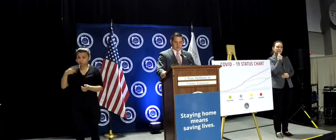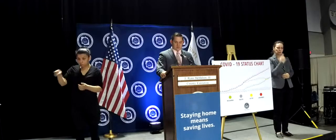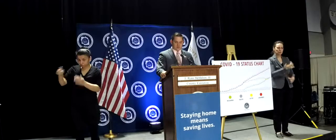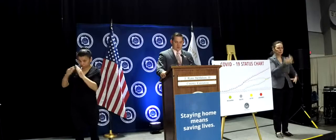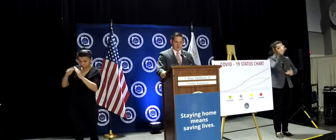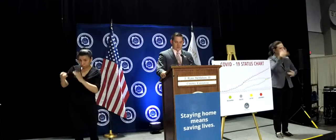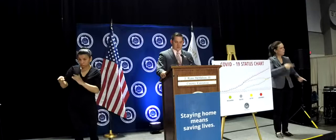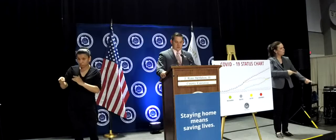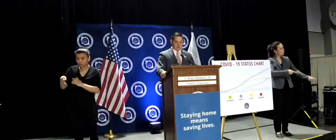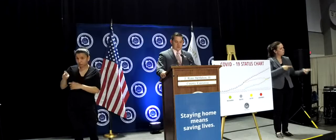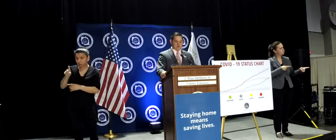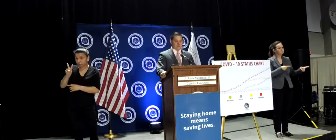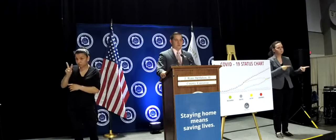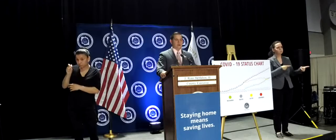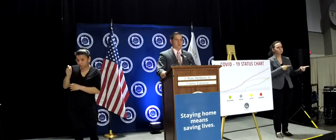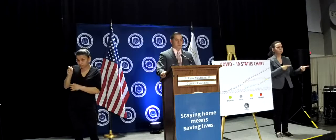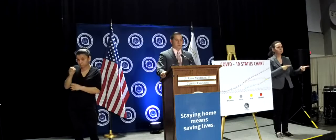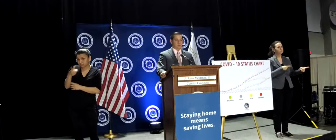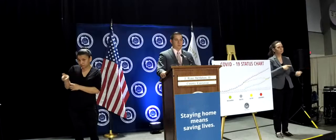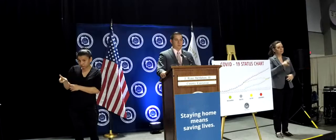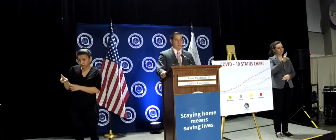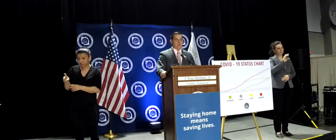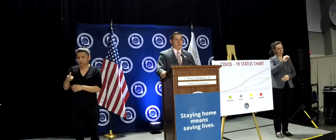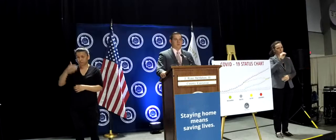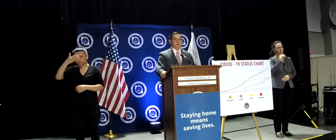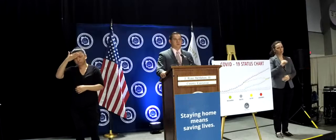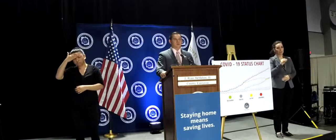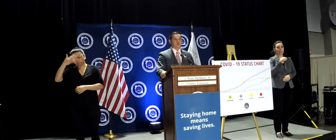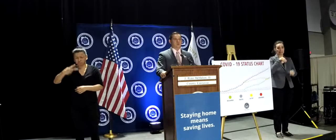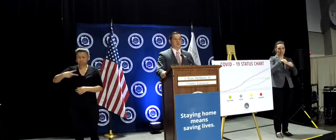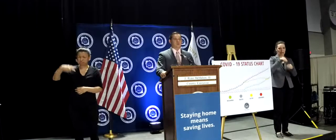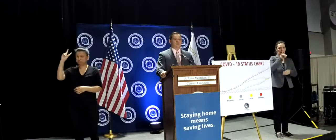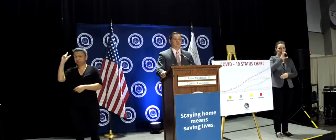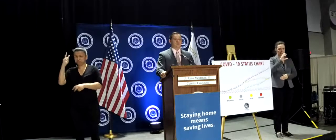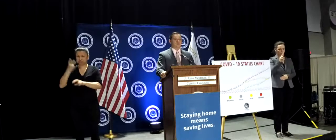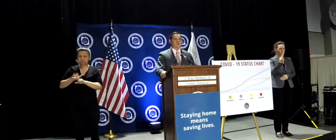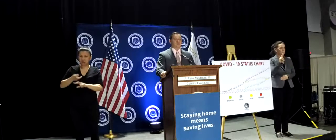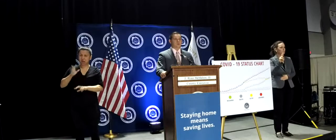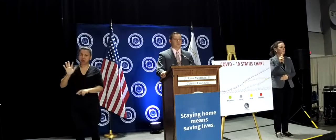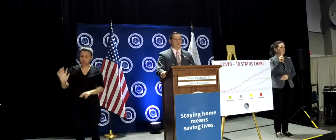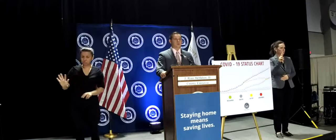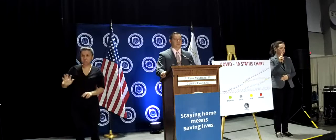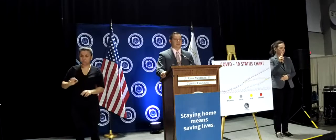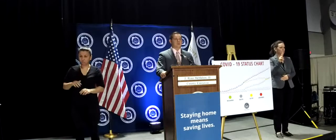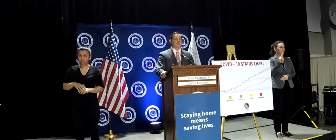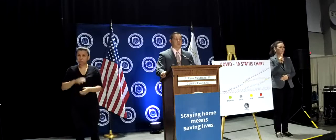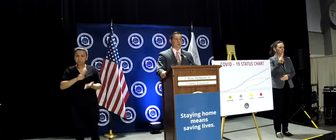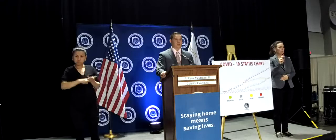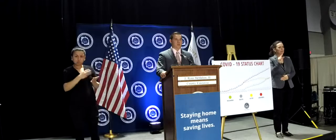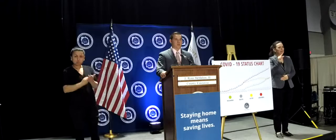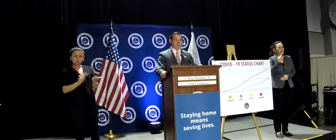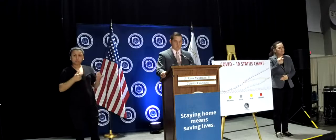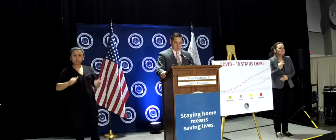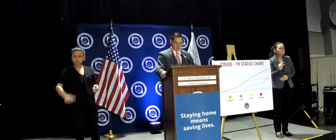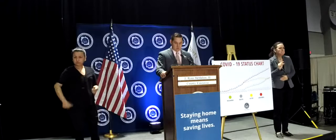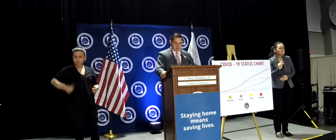7% of our active cases. This is actually down a little bit, but these are 20 individuals who essentially need help to